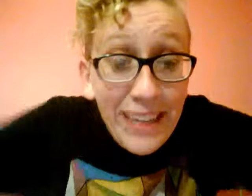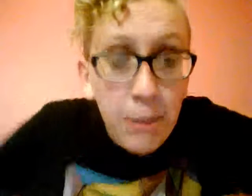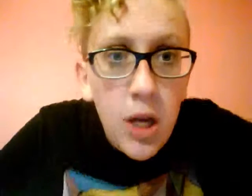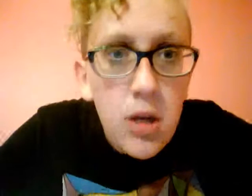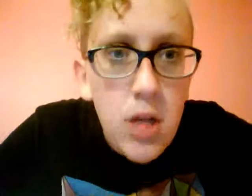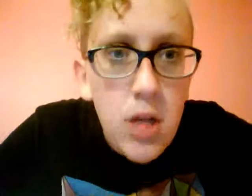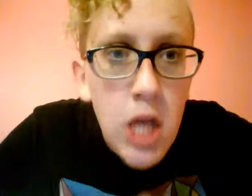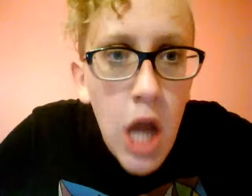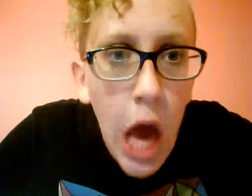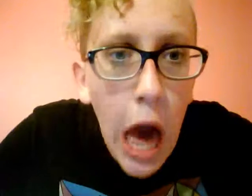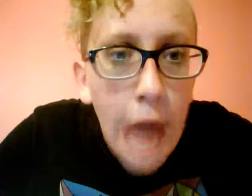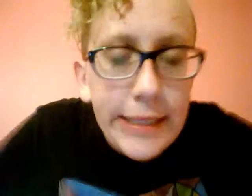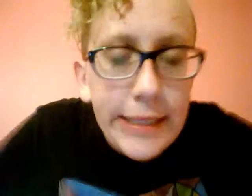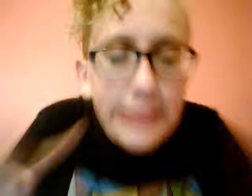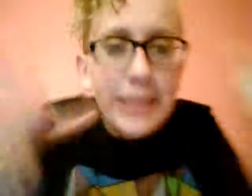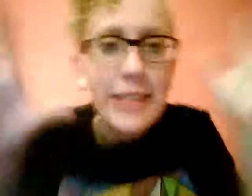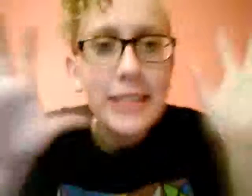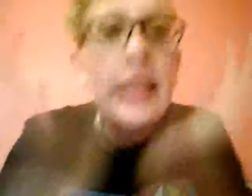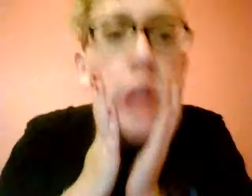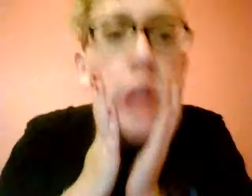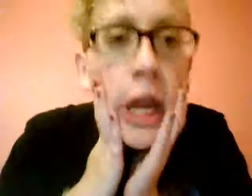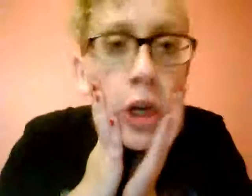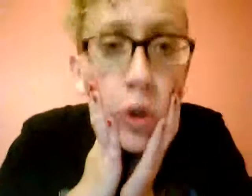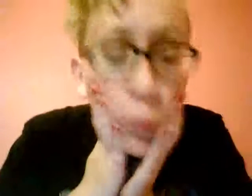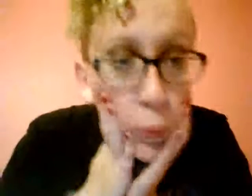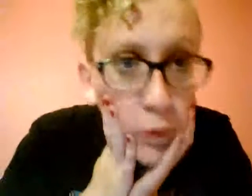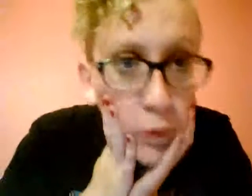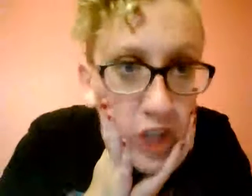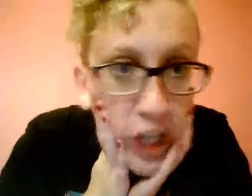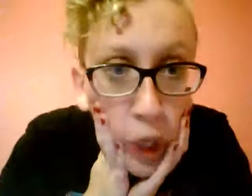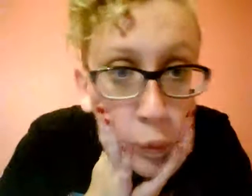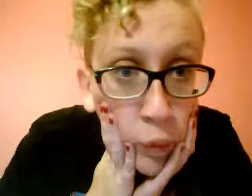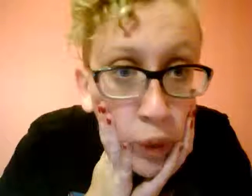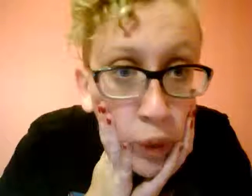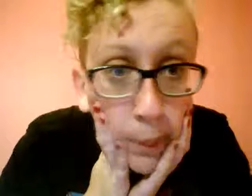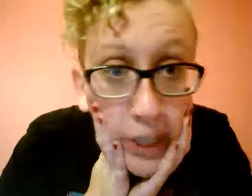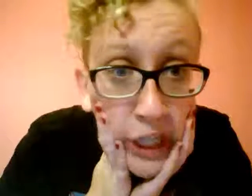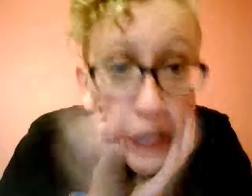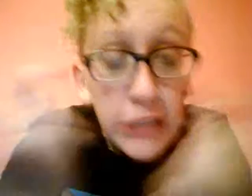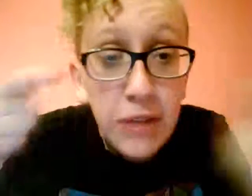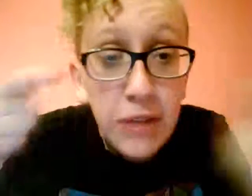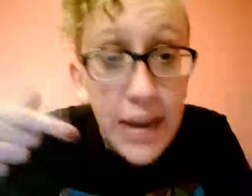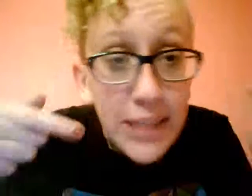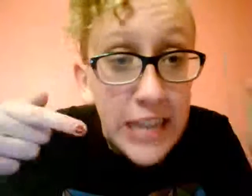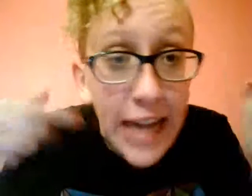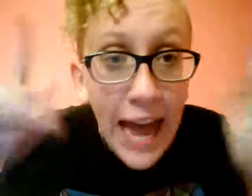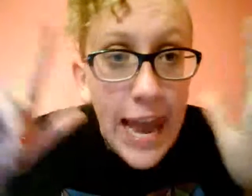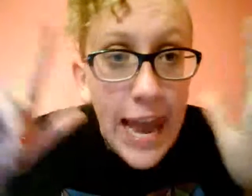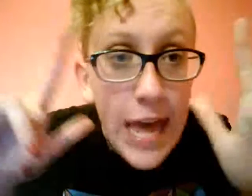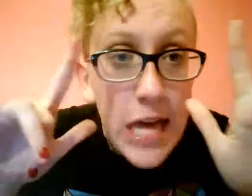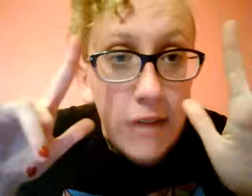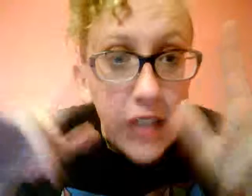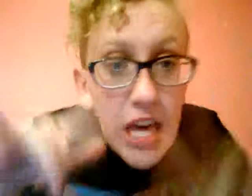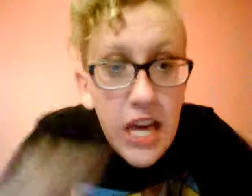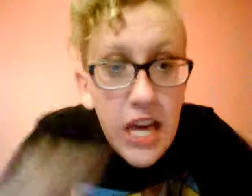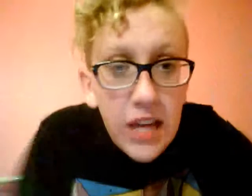sleep. Not. See you later. See ya. Wouldn't wanna be ya. Subscribe to my channel. I love ya.